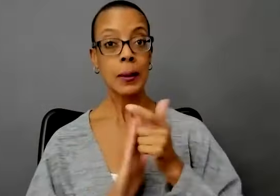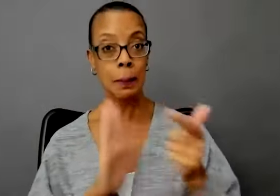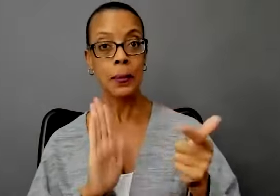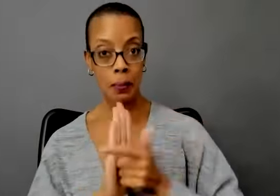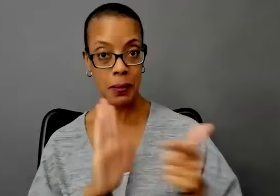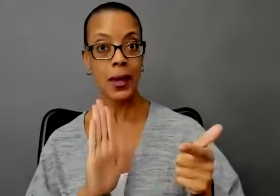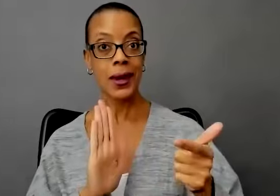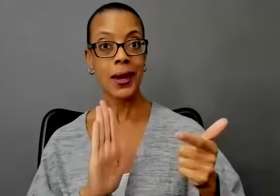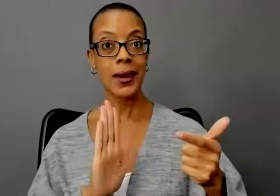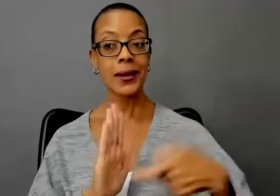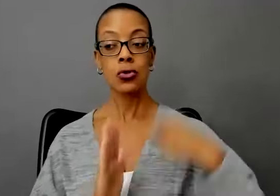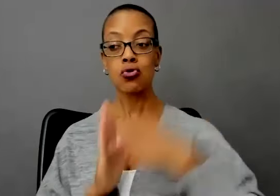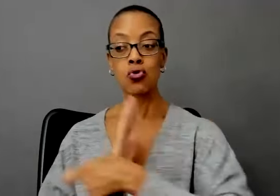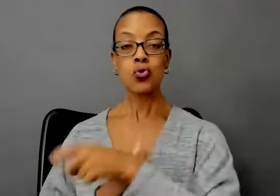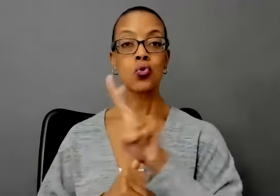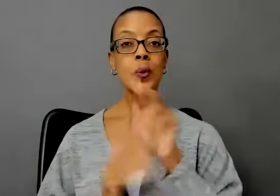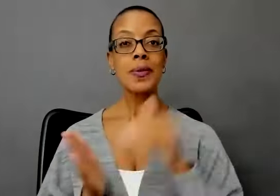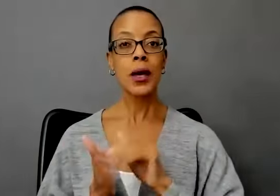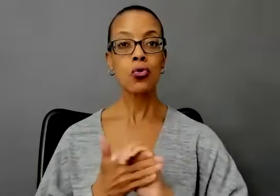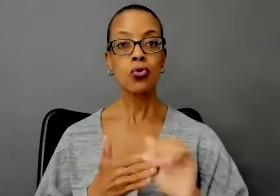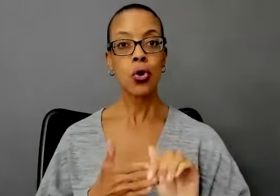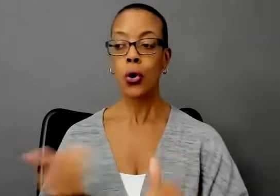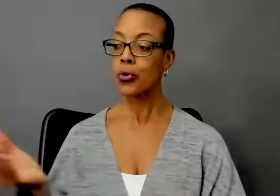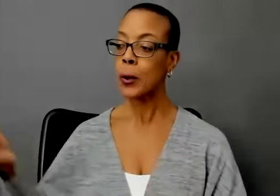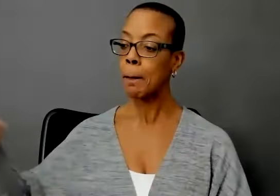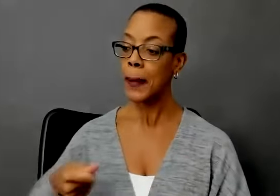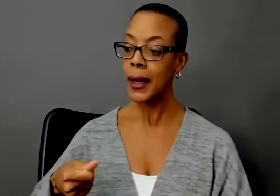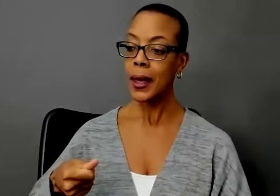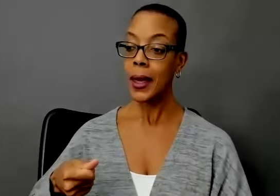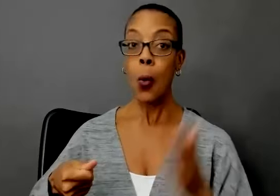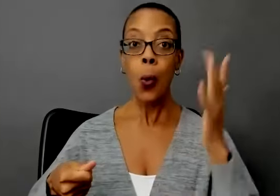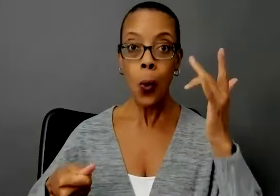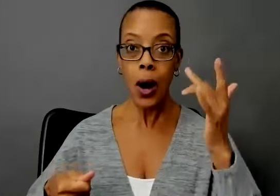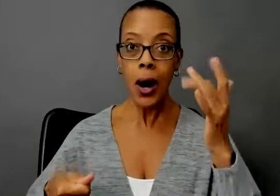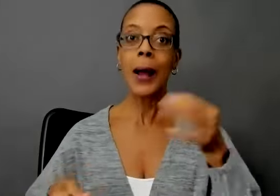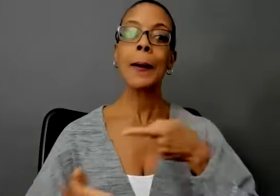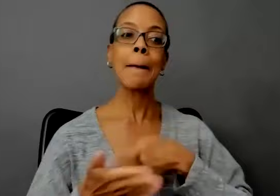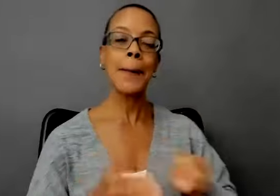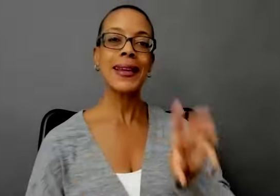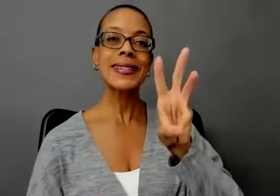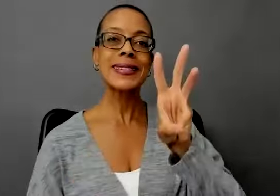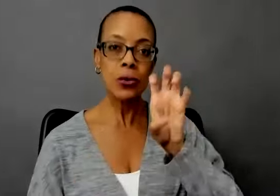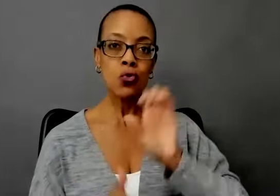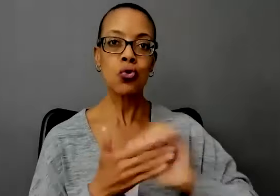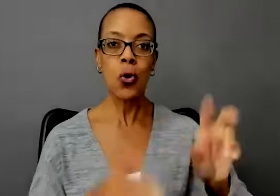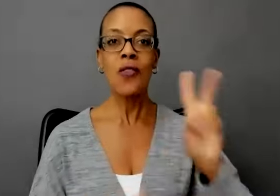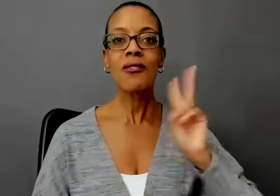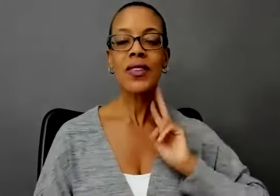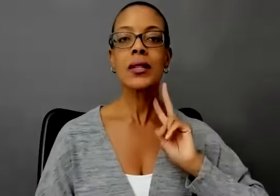fined $2,000 in order to pay a $600 victim fine surcharge. She was not in court when the